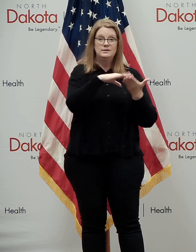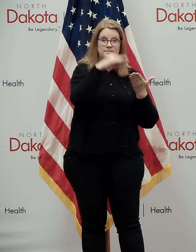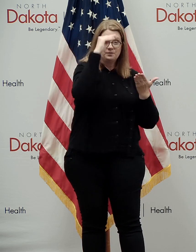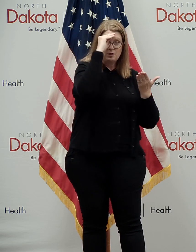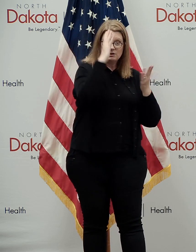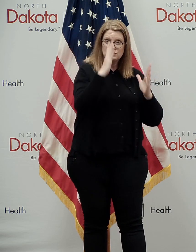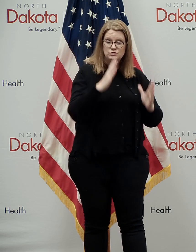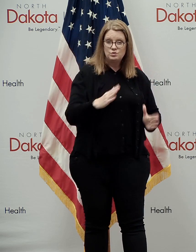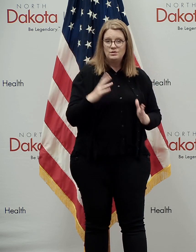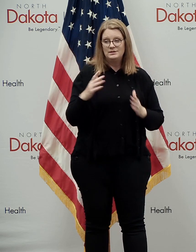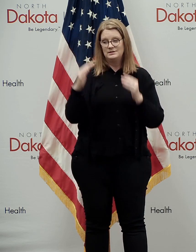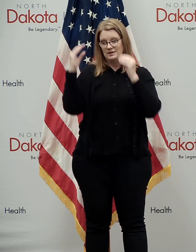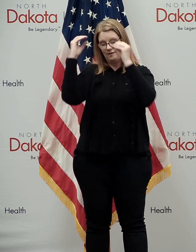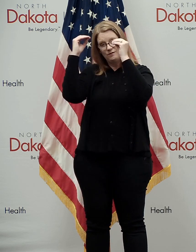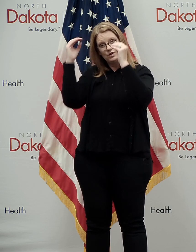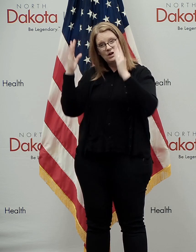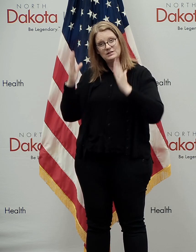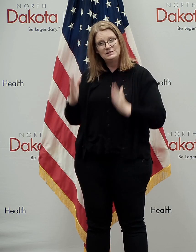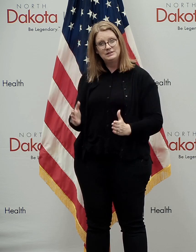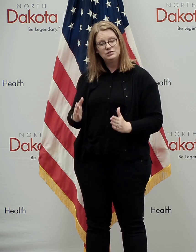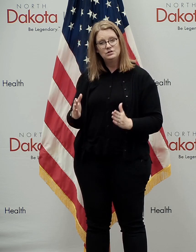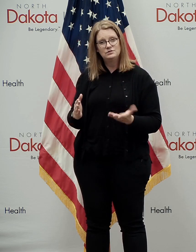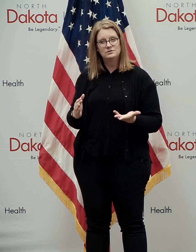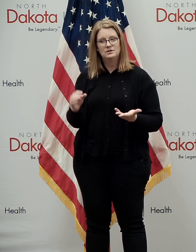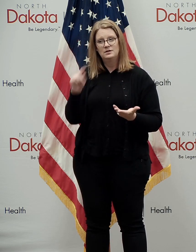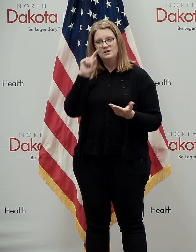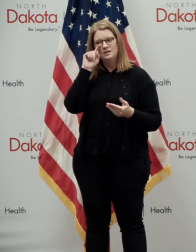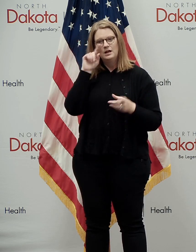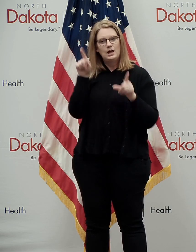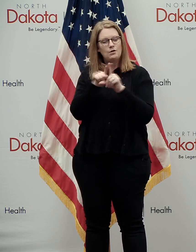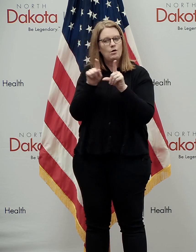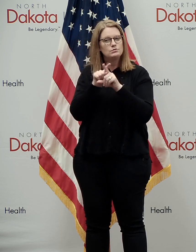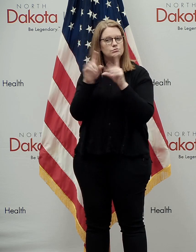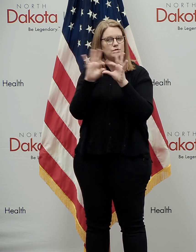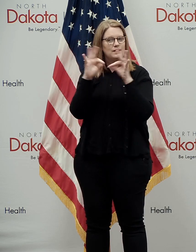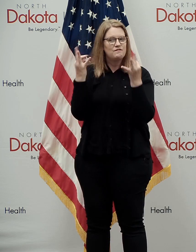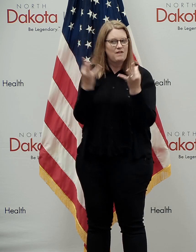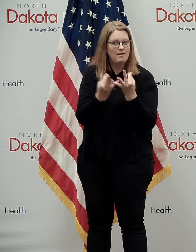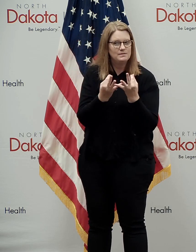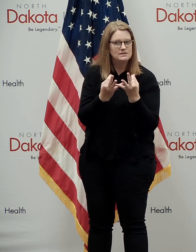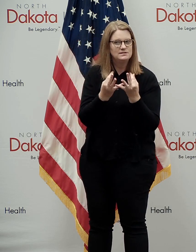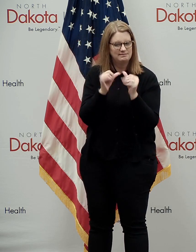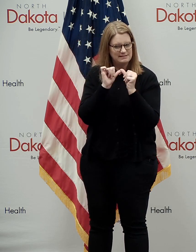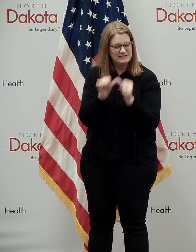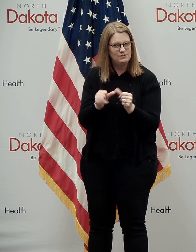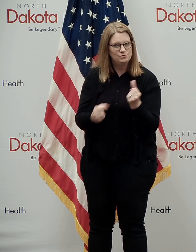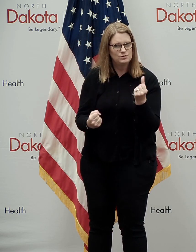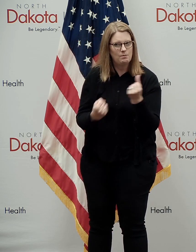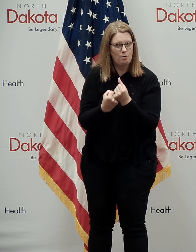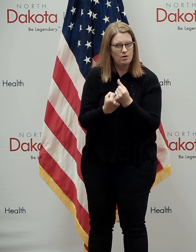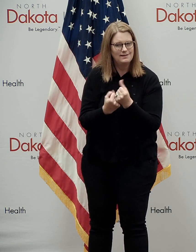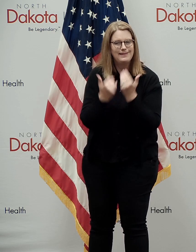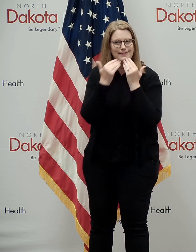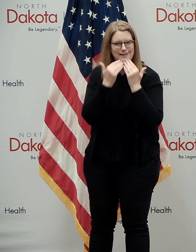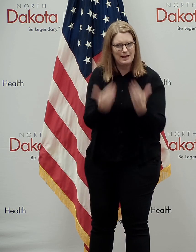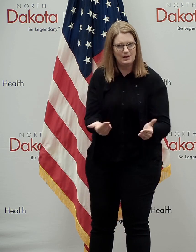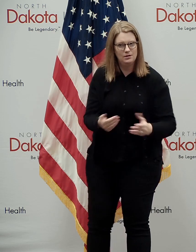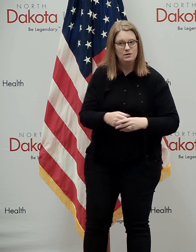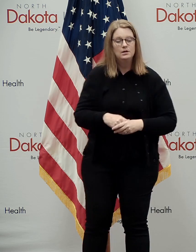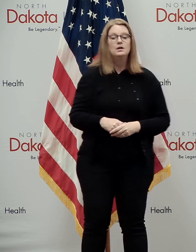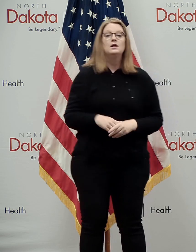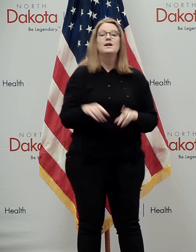students, to our teachers on the front lines, and to their families who are supporting them. And I would ask all of